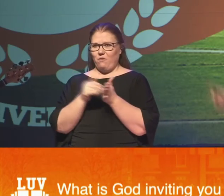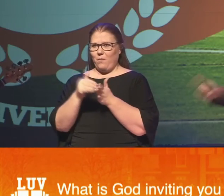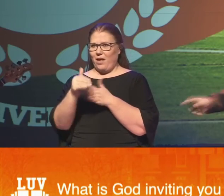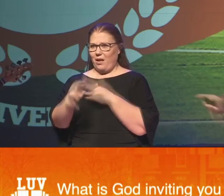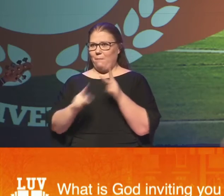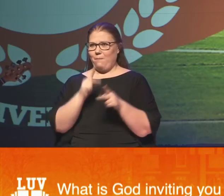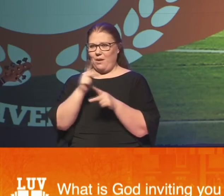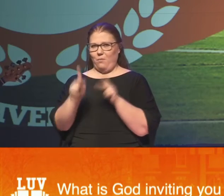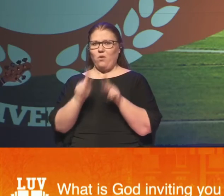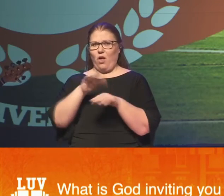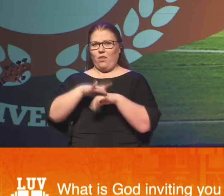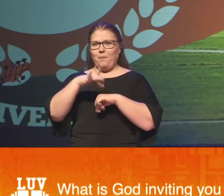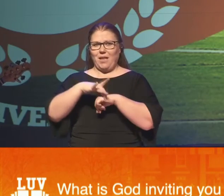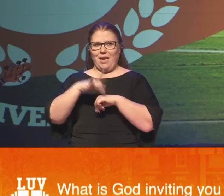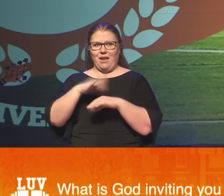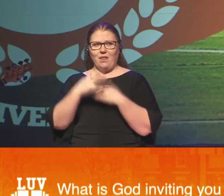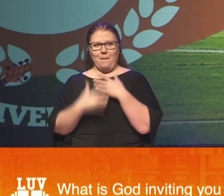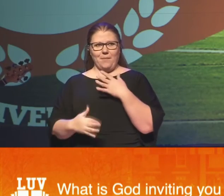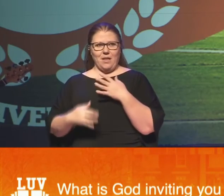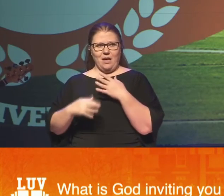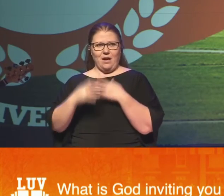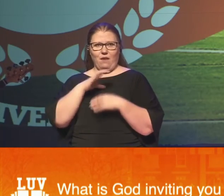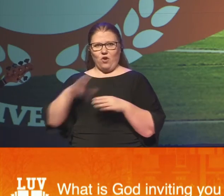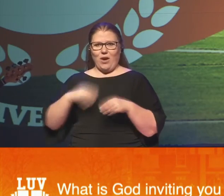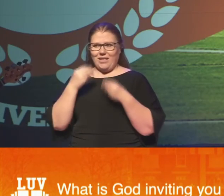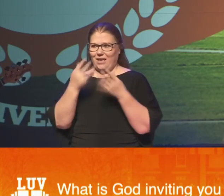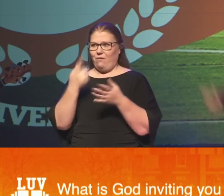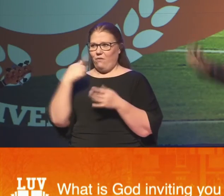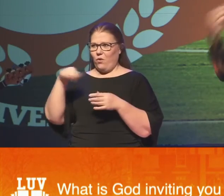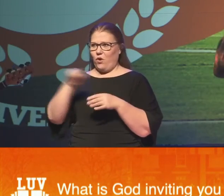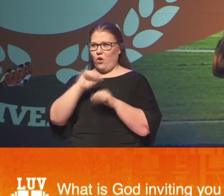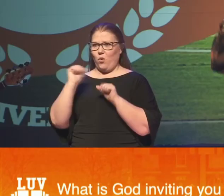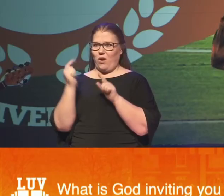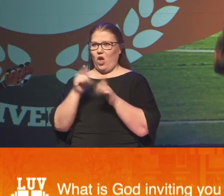planet, and the blood of Christ shed for you and all 7 billion people on